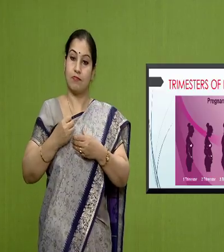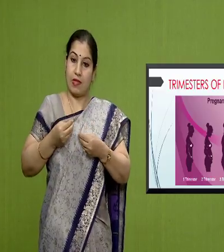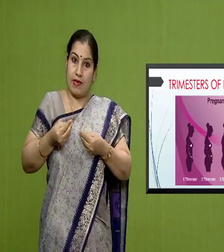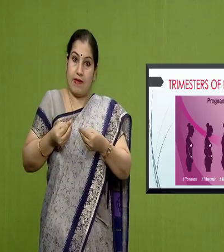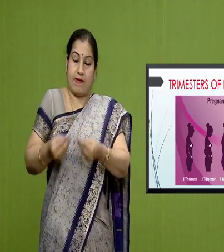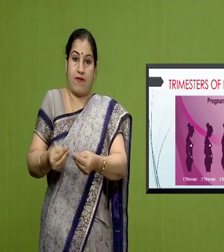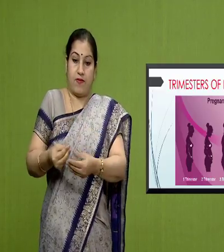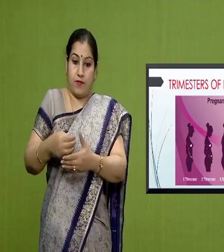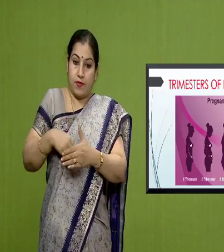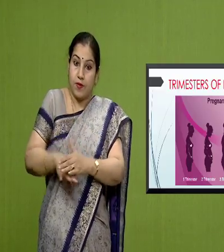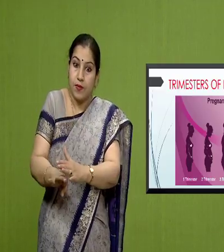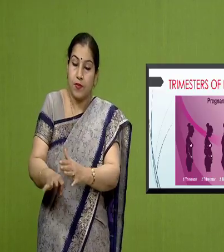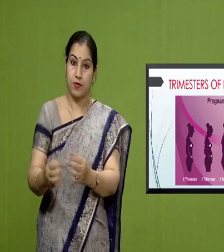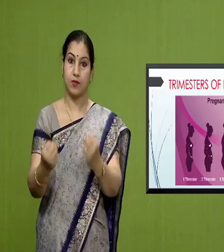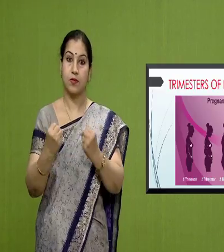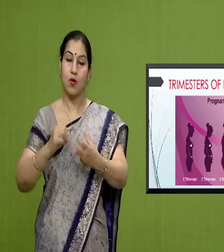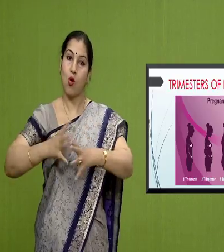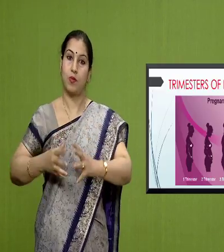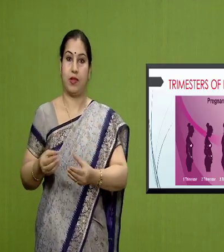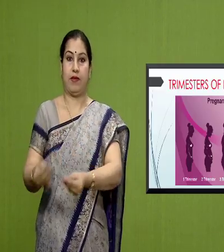child from diseases after birth.